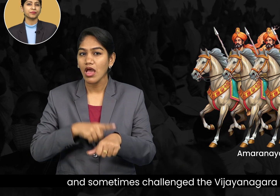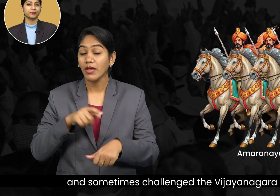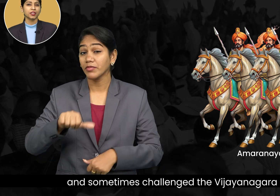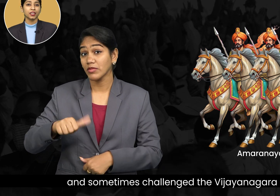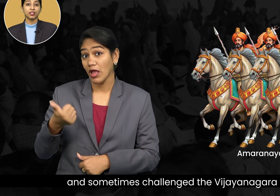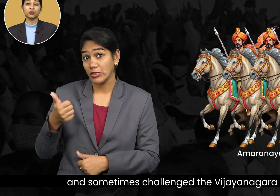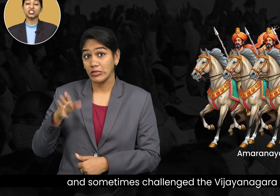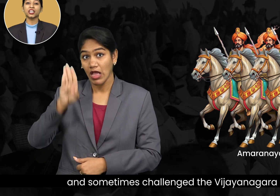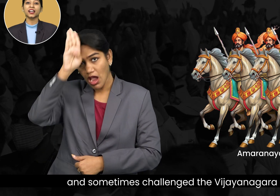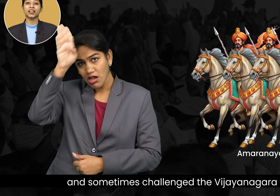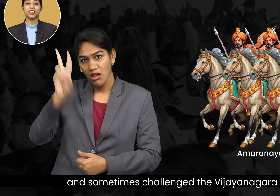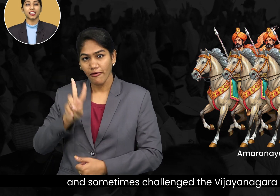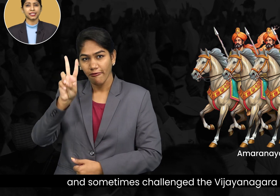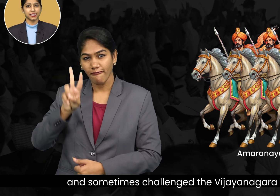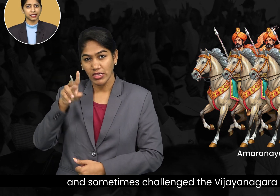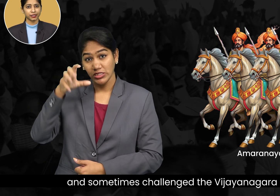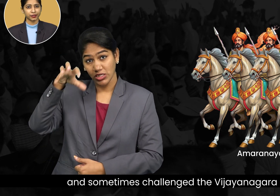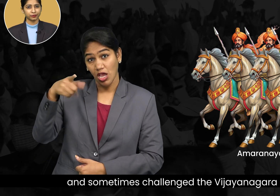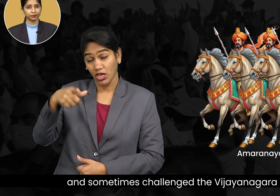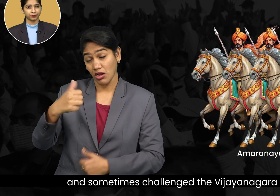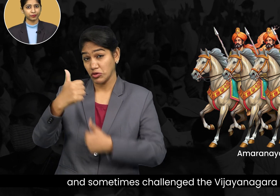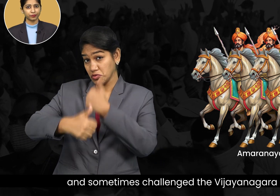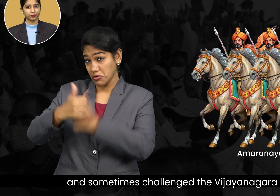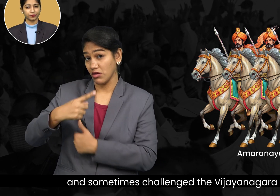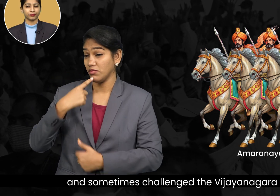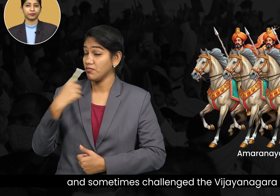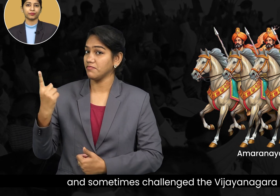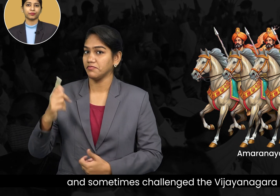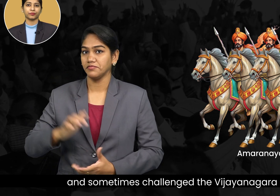challenged the Vijayanagara kings,